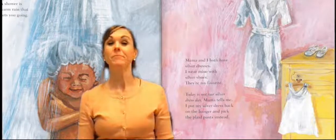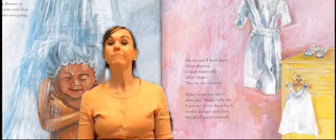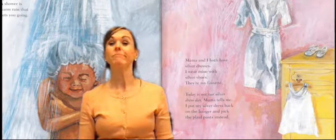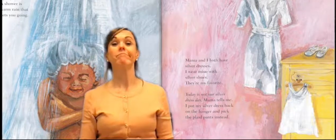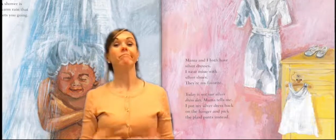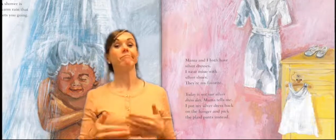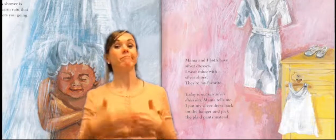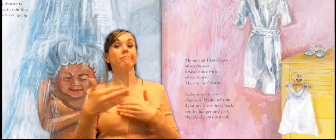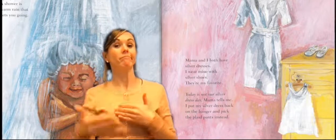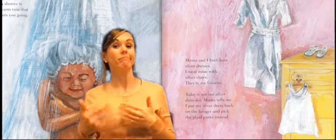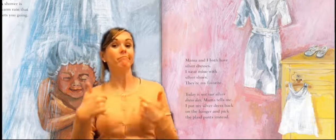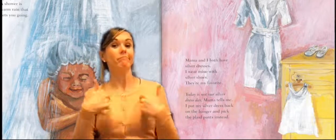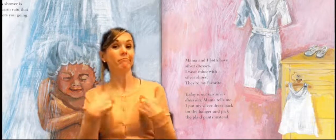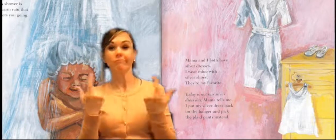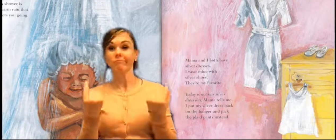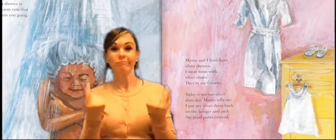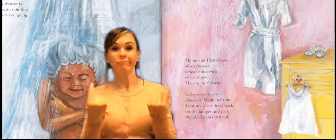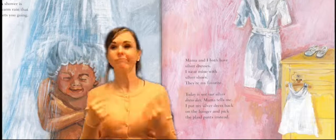to wipe down with.